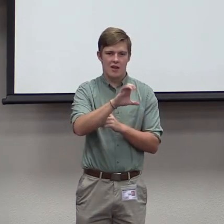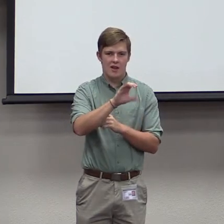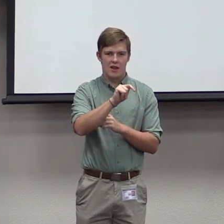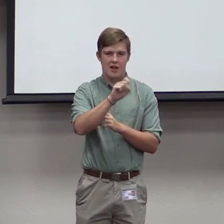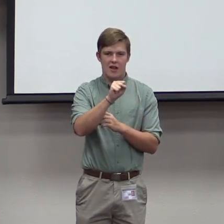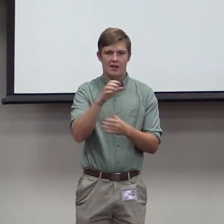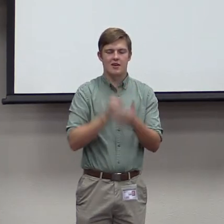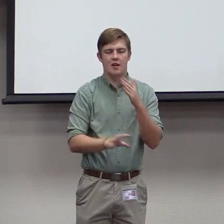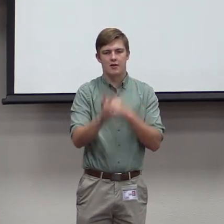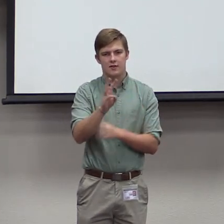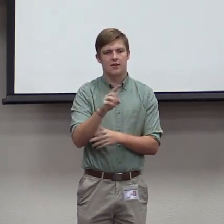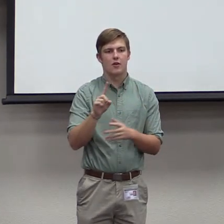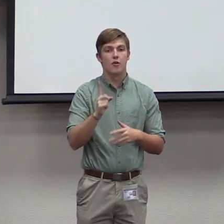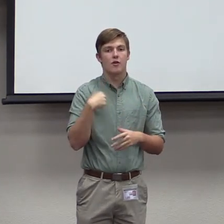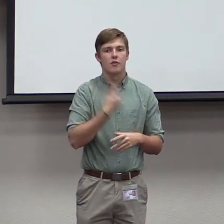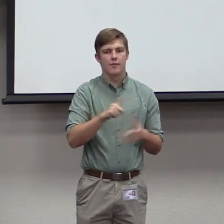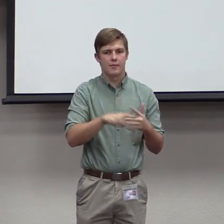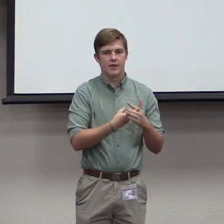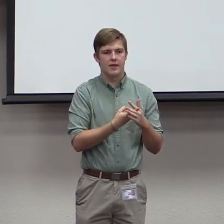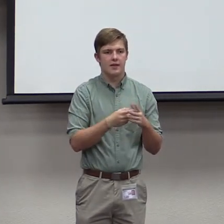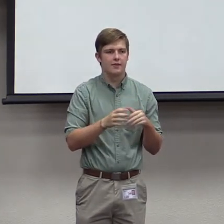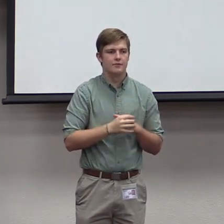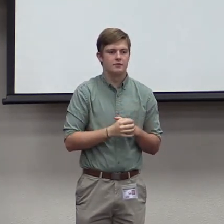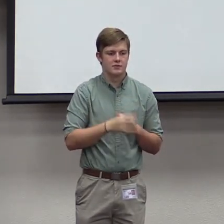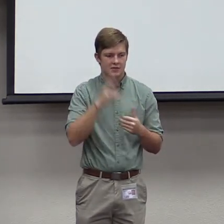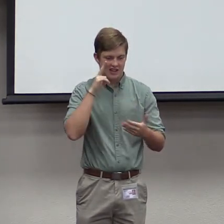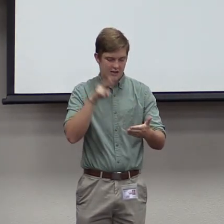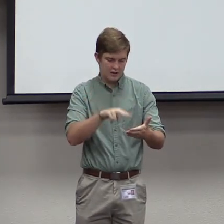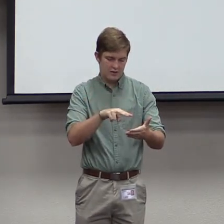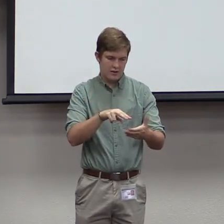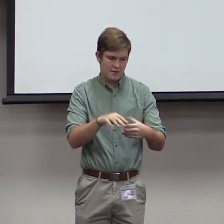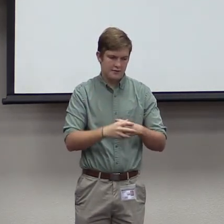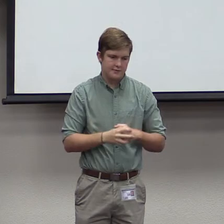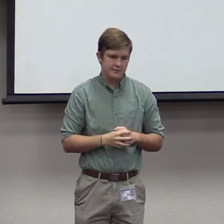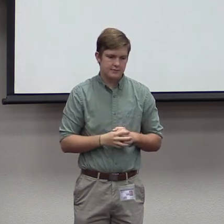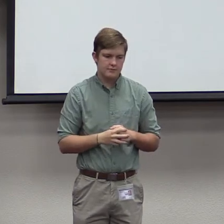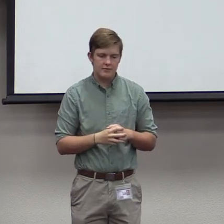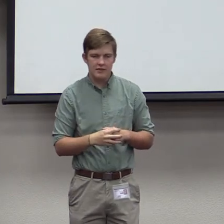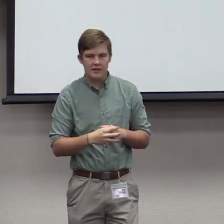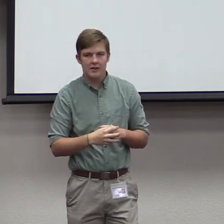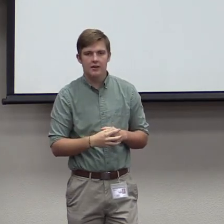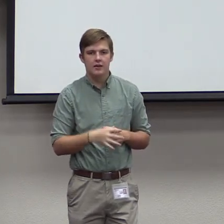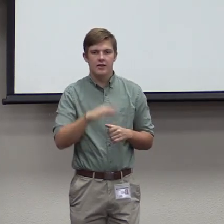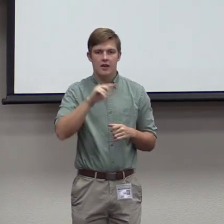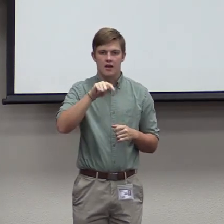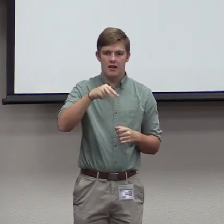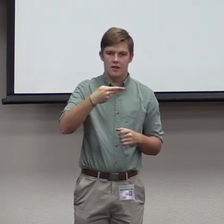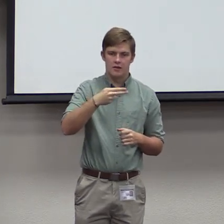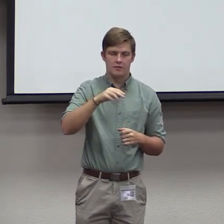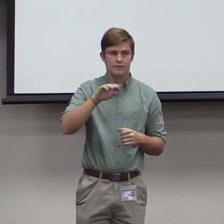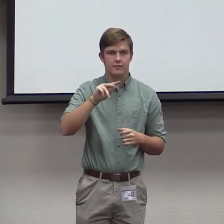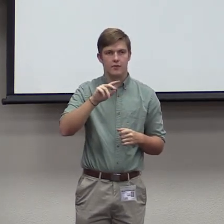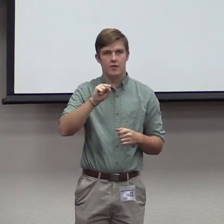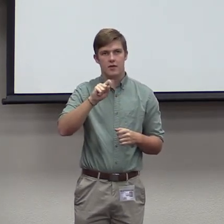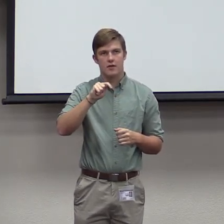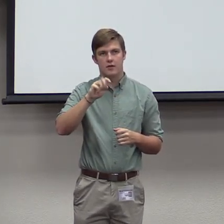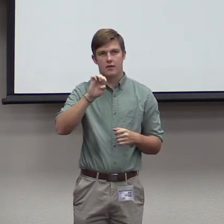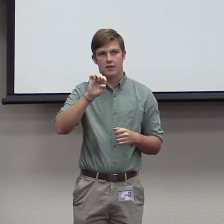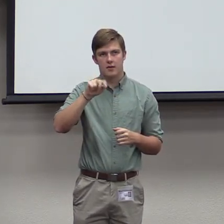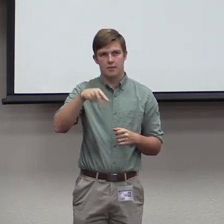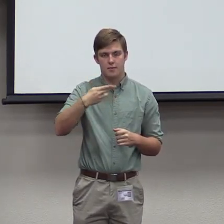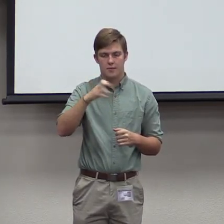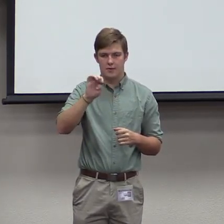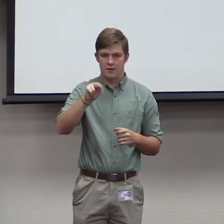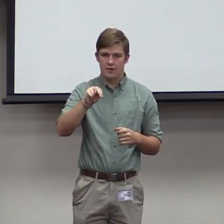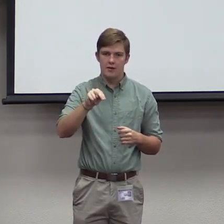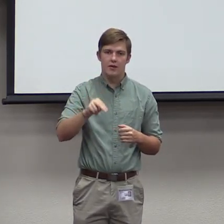begin. If you want to turn there, look at Acts chapter 6. In Acts 6, Stephen is going to